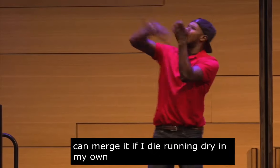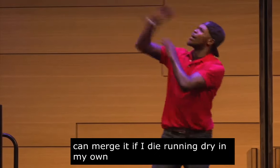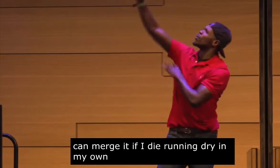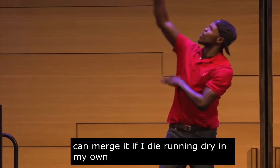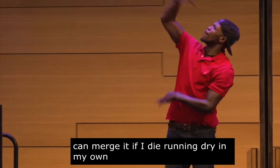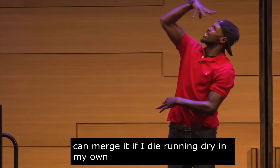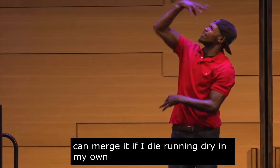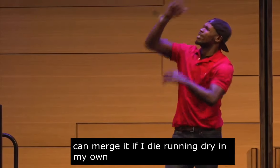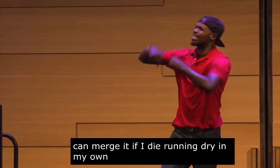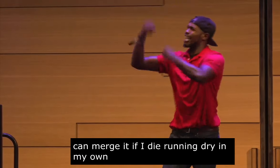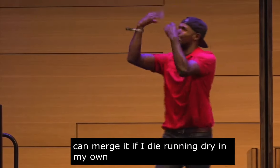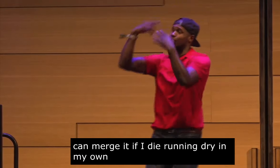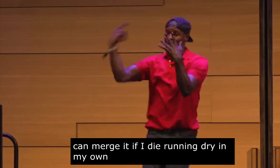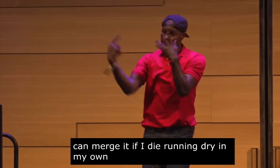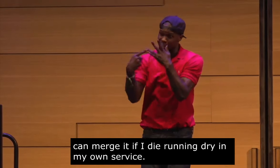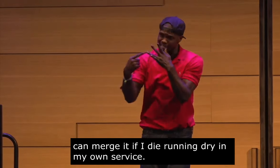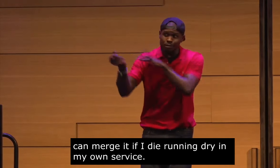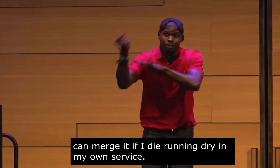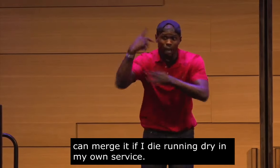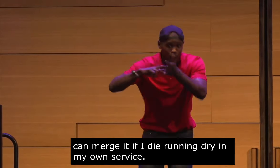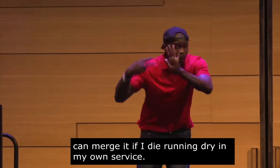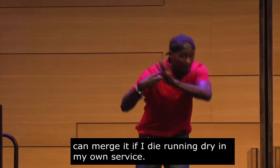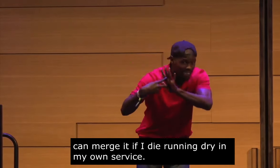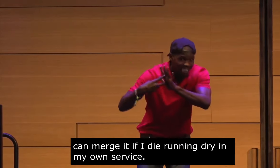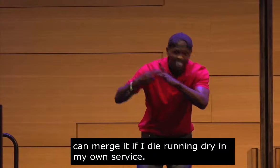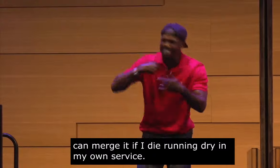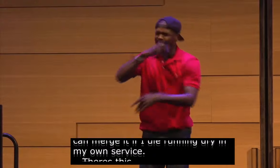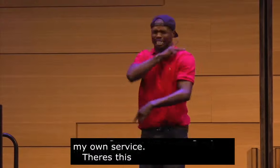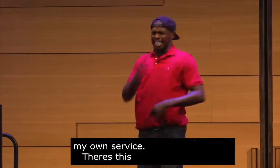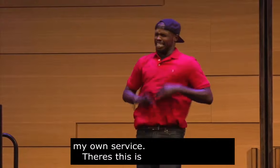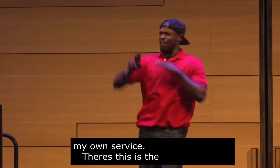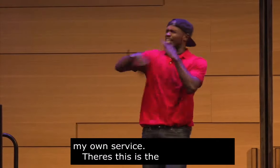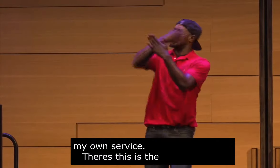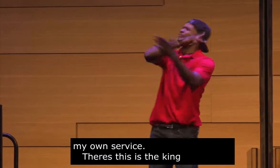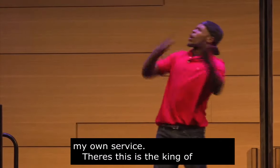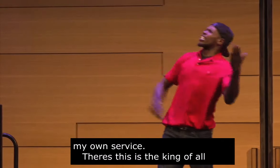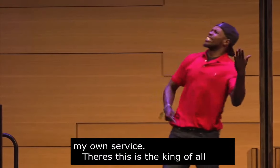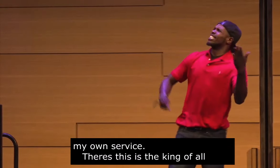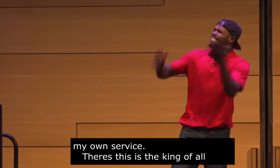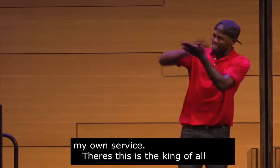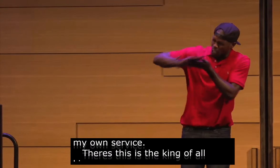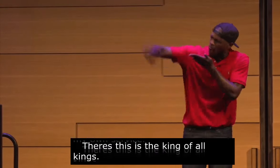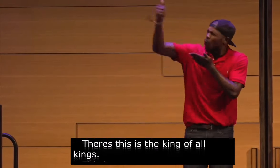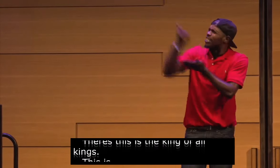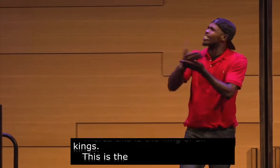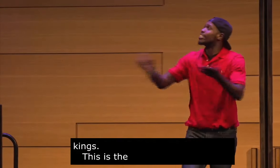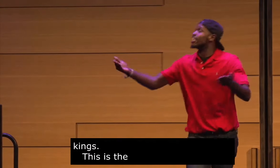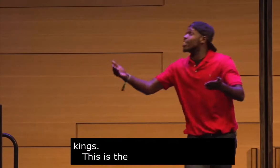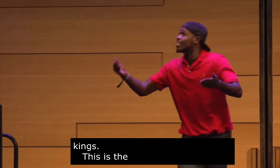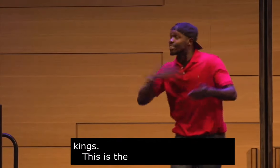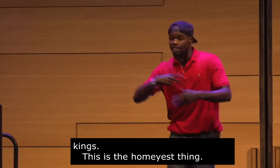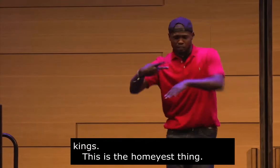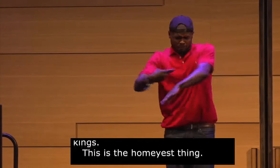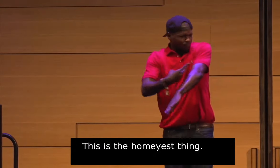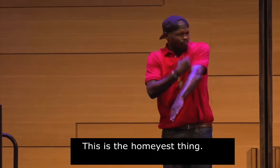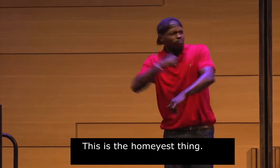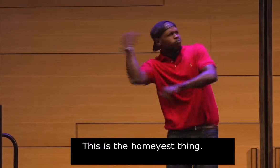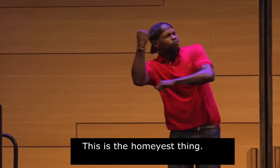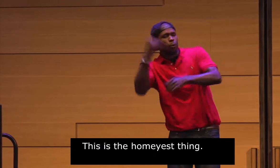Mess with the beat. This is like this many rings. Y'all know what I mean. This for the kids of the king of all kings. This is the homiest thing. This is the beat that ain't under the